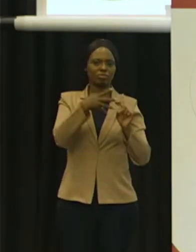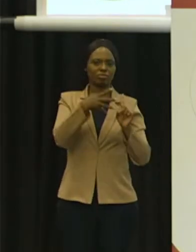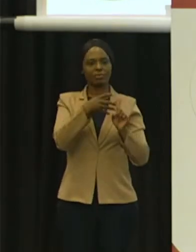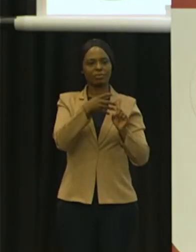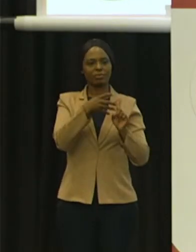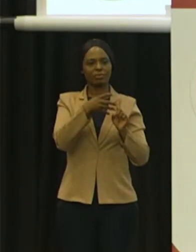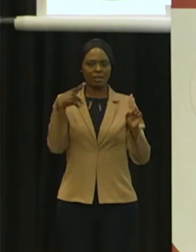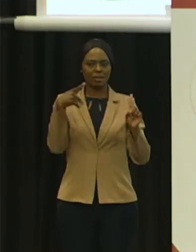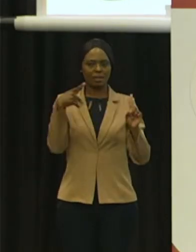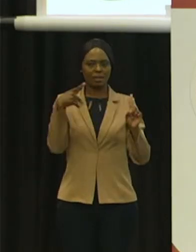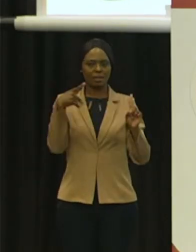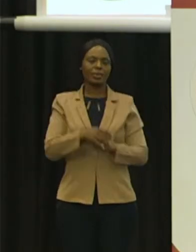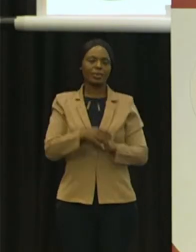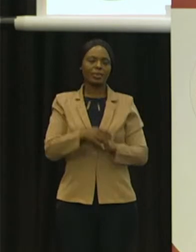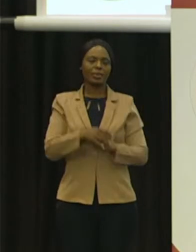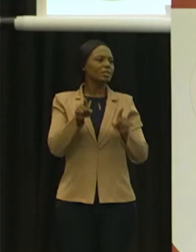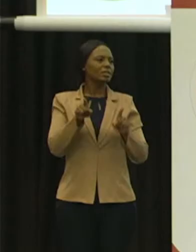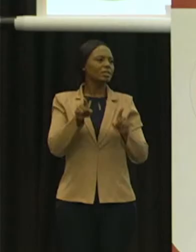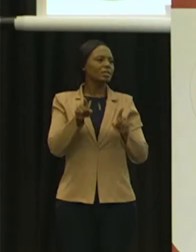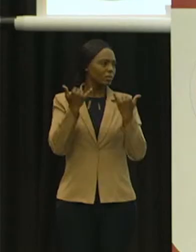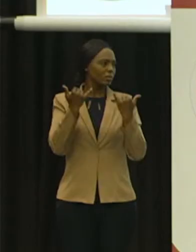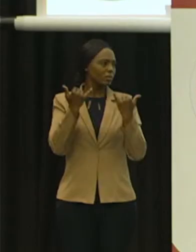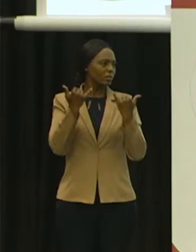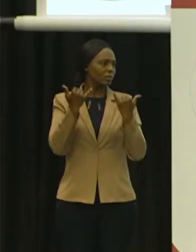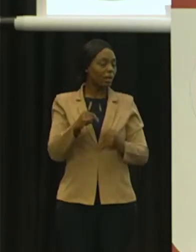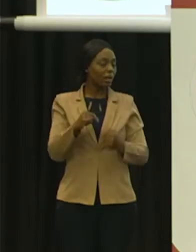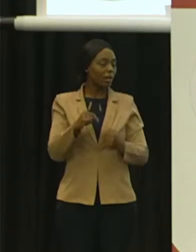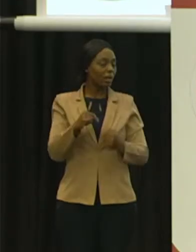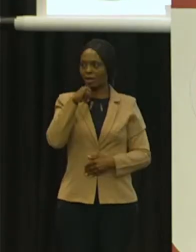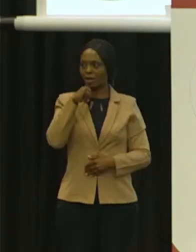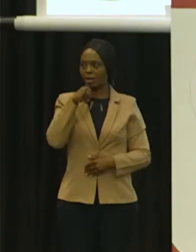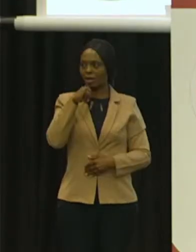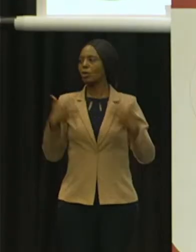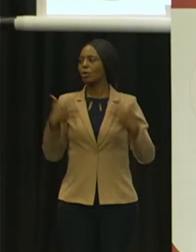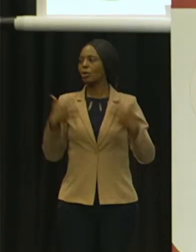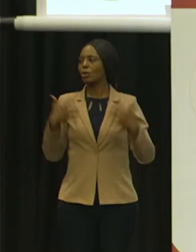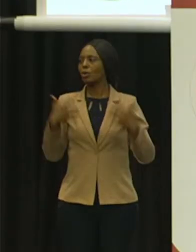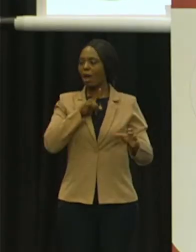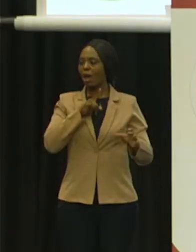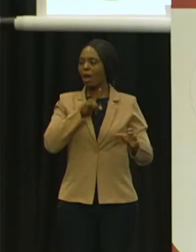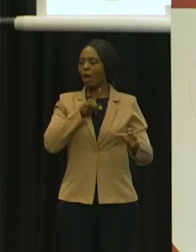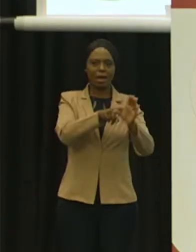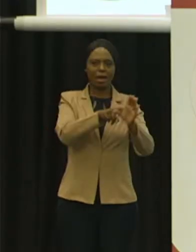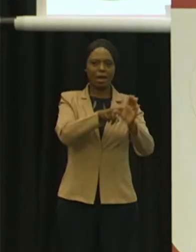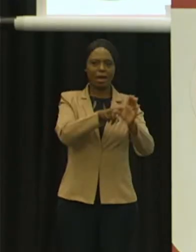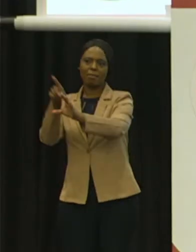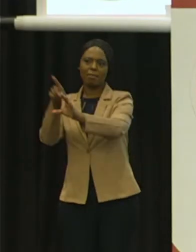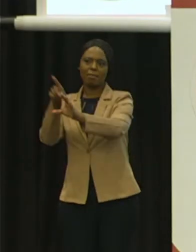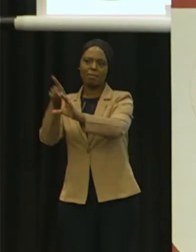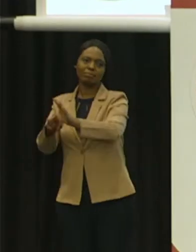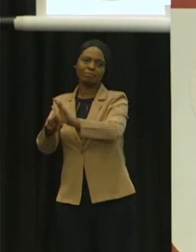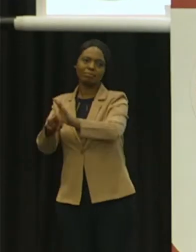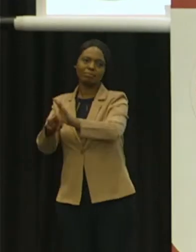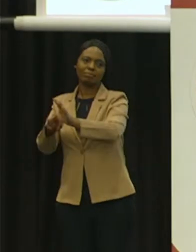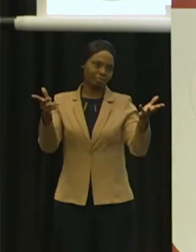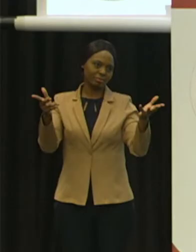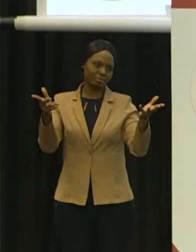today, I've never been so proud. I have never been so touched. I